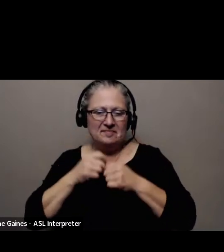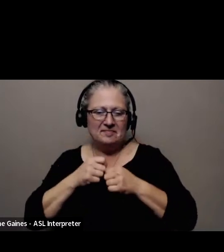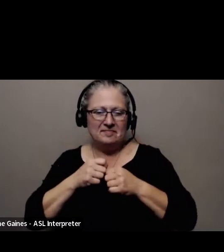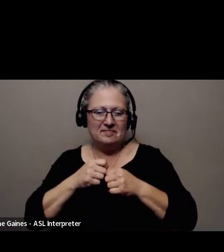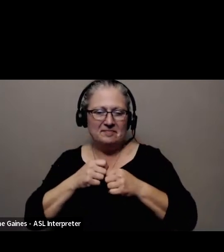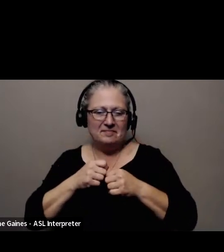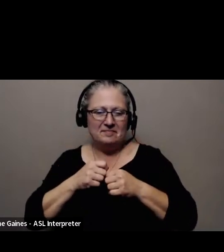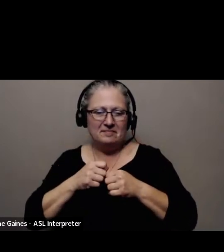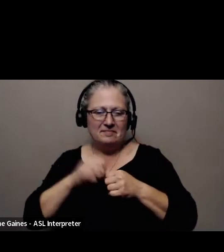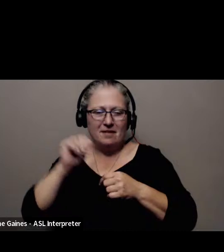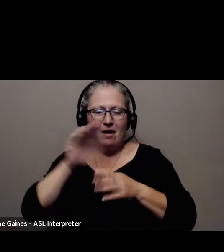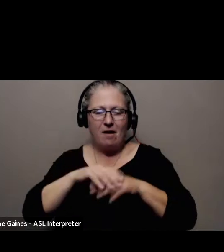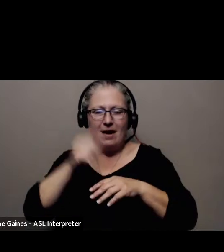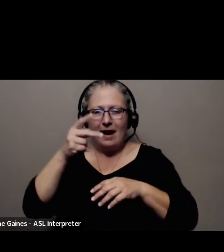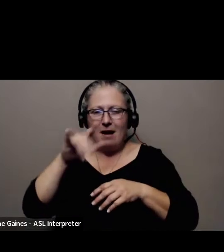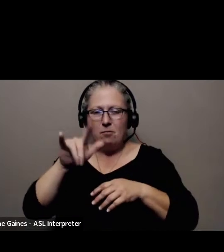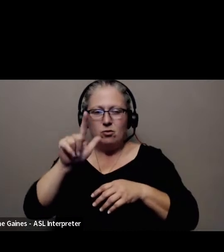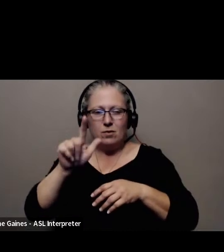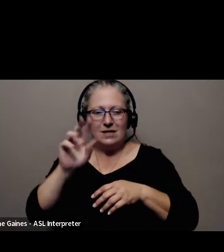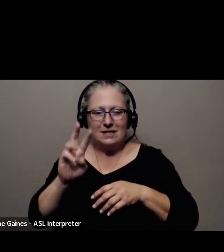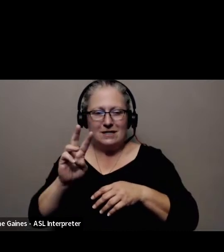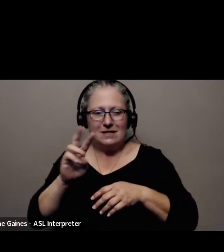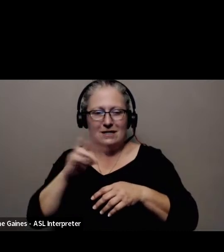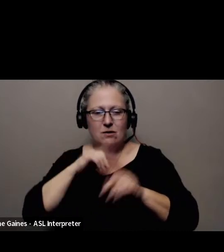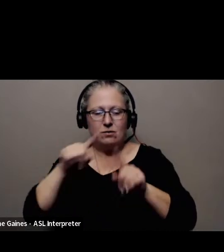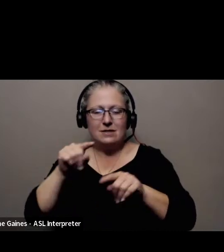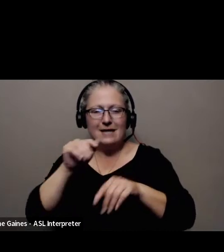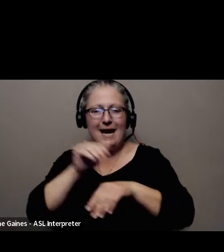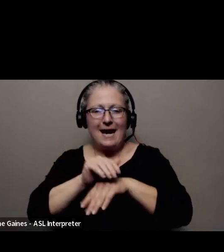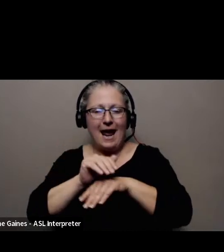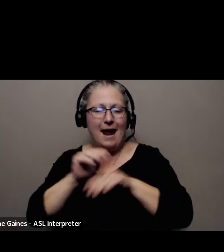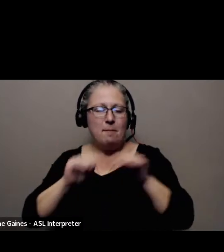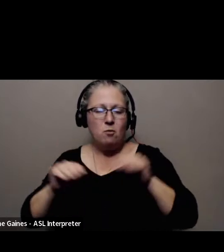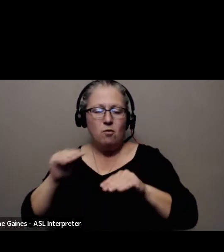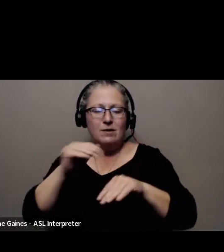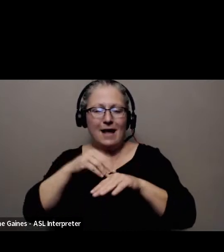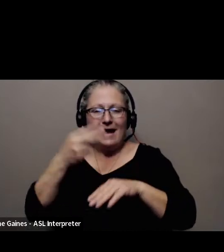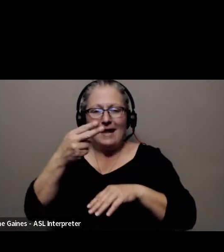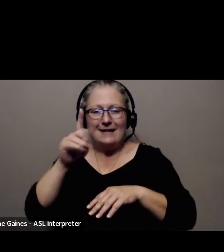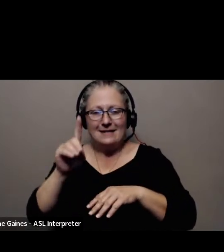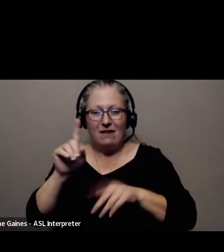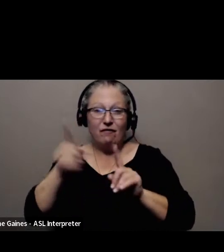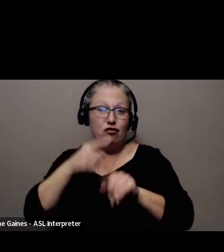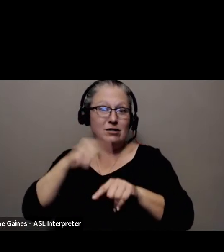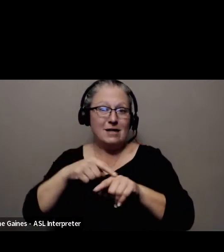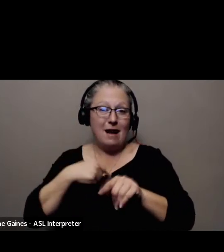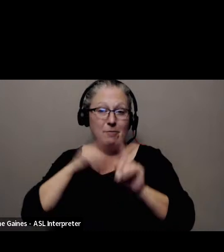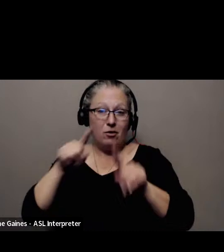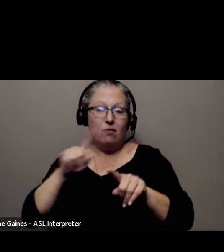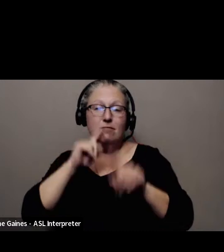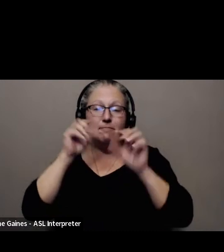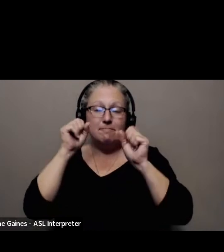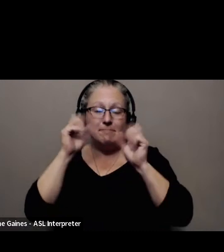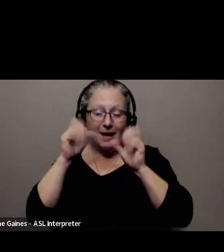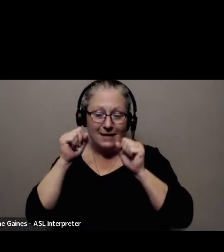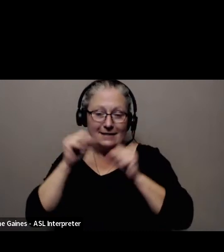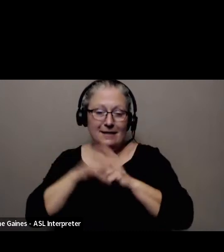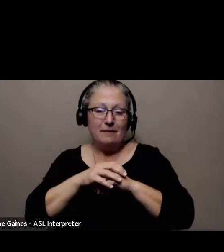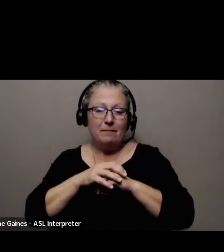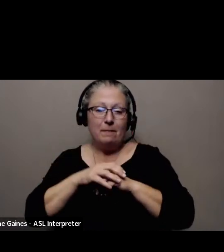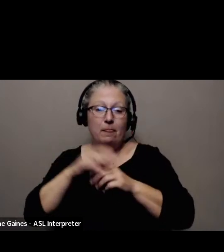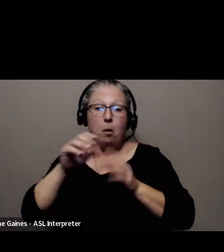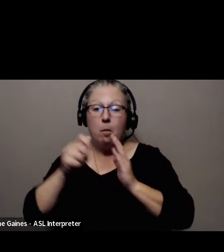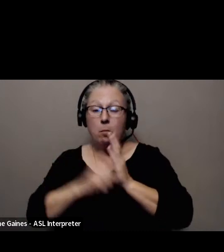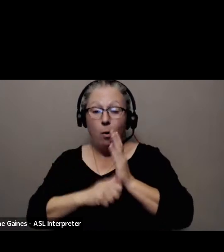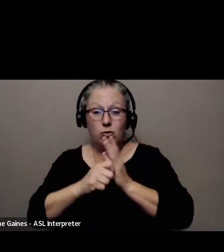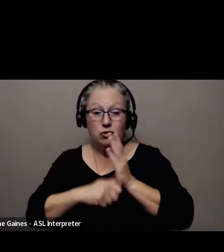Let's see, on April 26th, I went to the Night Moves at Hillsdale, my first time ever attending. It was amazing. And the